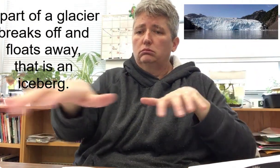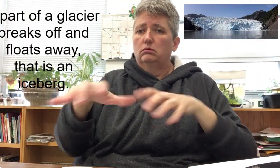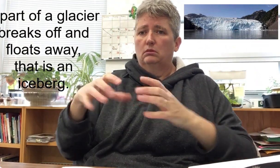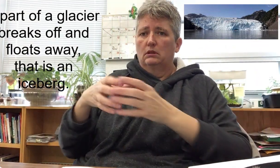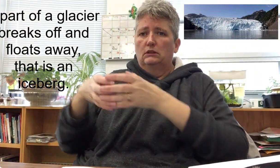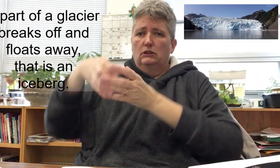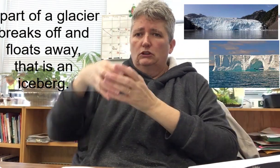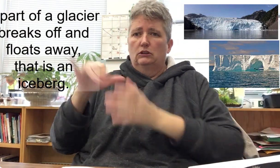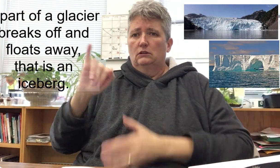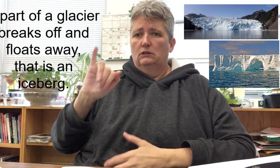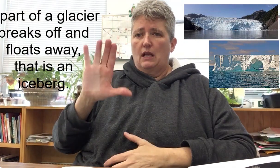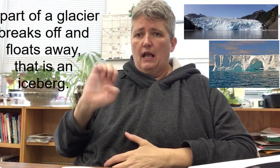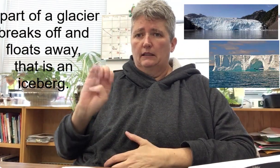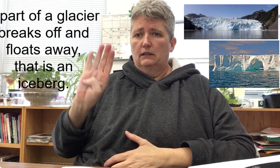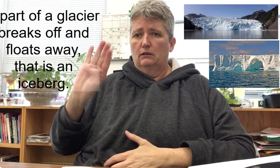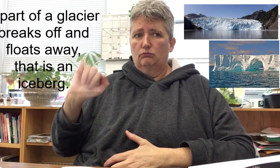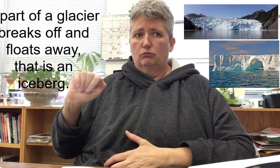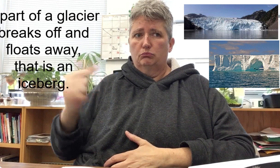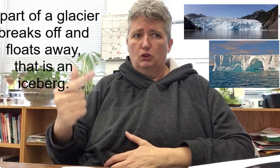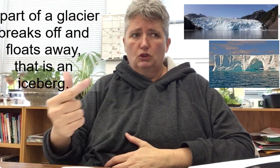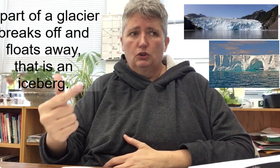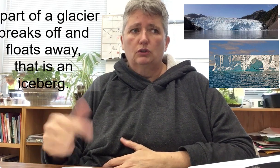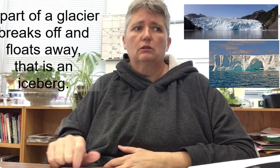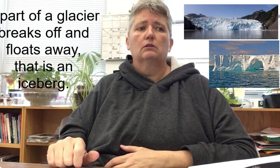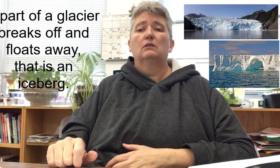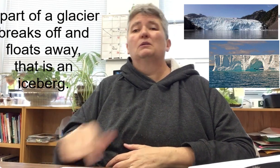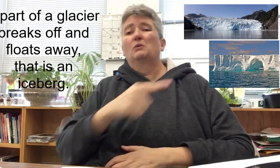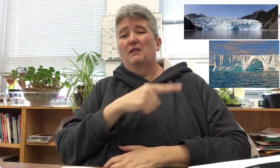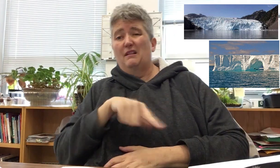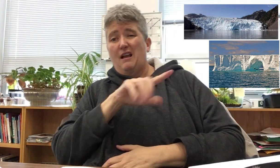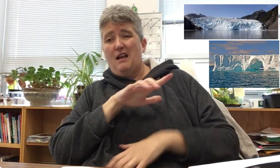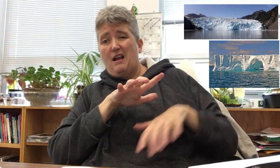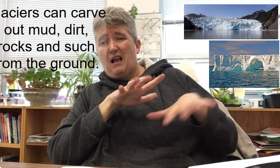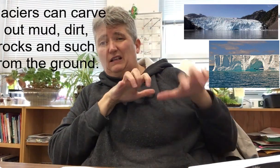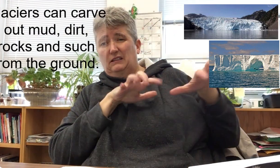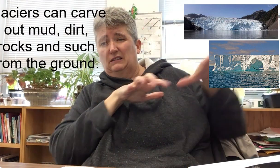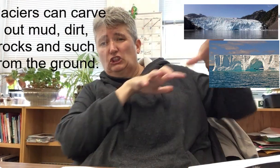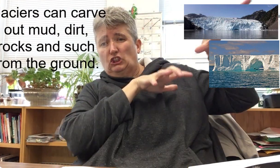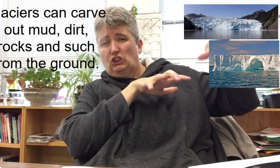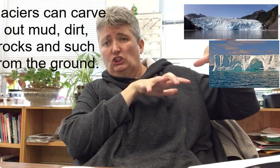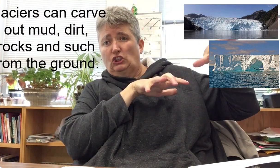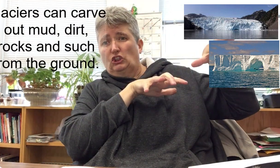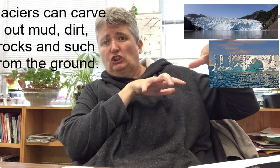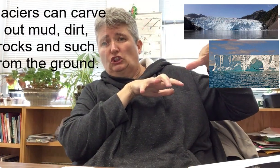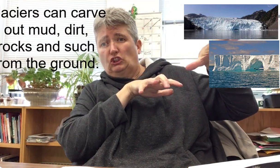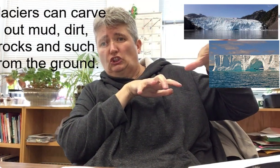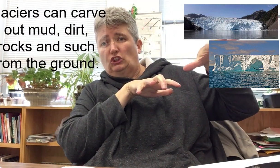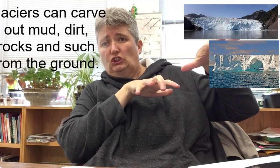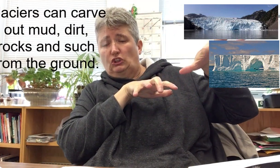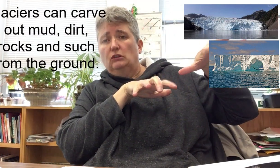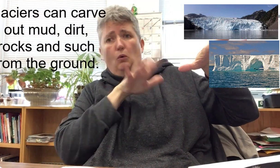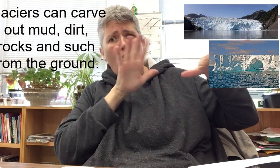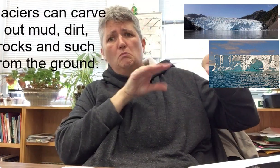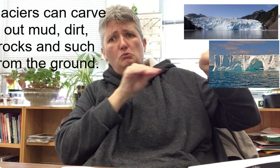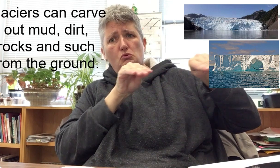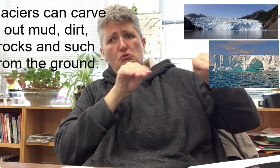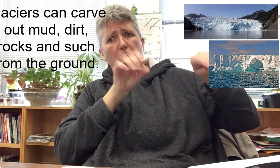iceberg. So that glacier, it slowly moves, but it does move, and